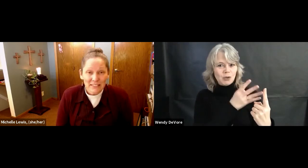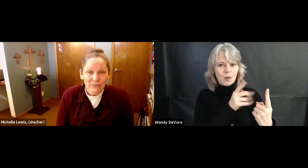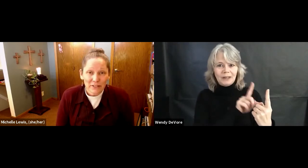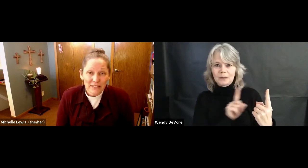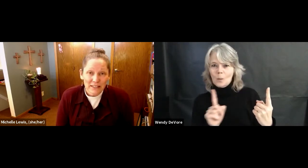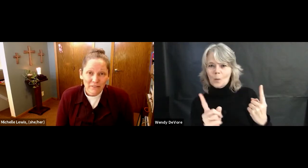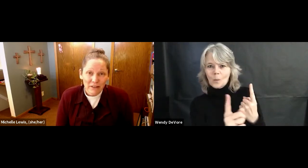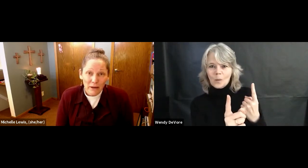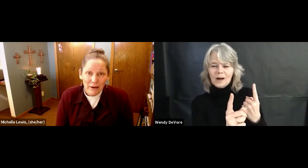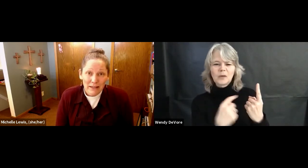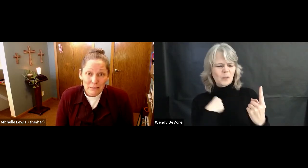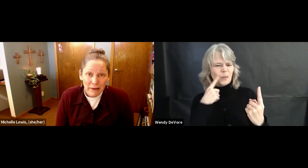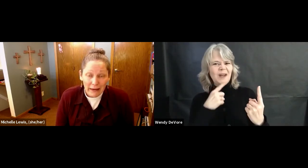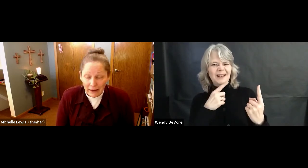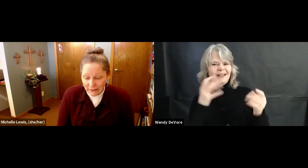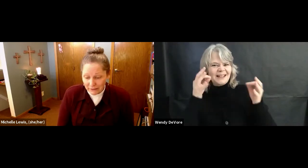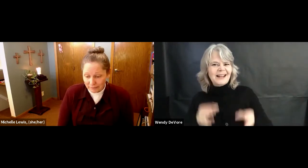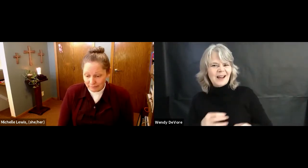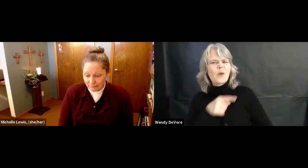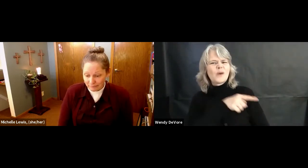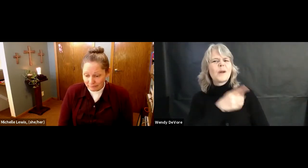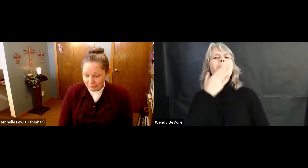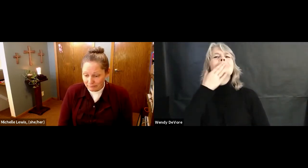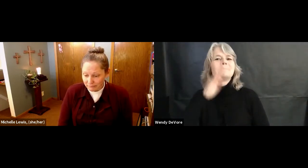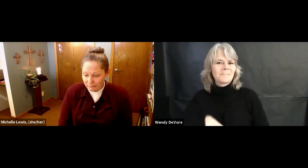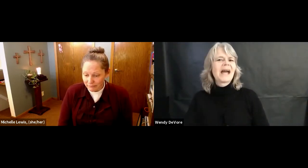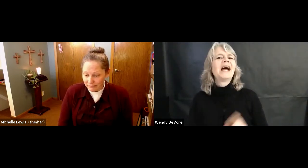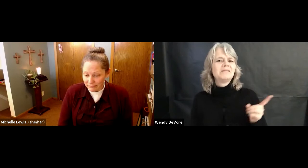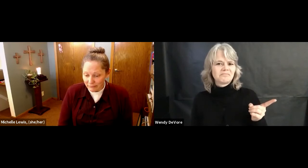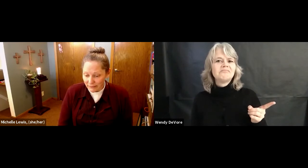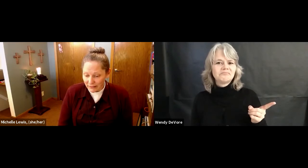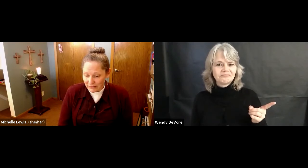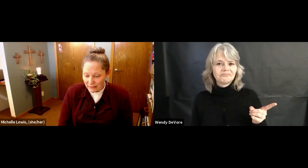It's easy for us to think of them as bad.